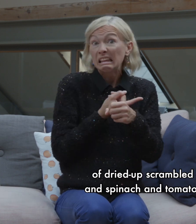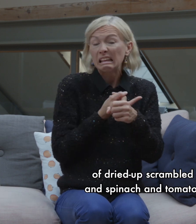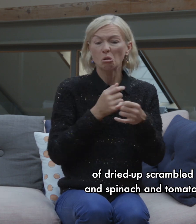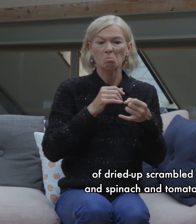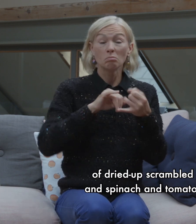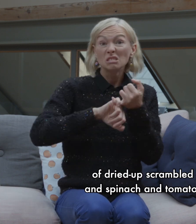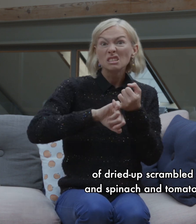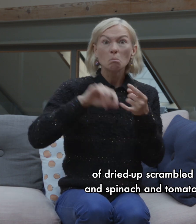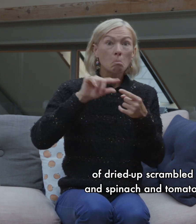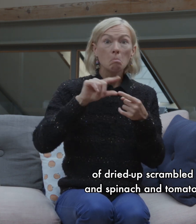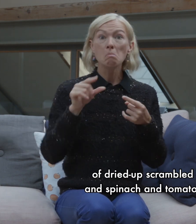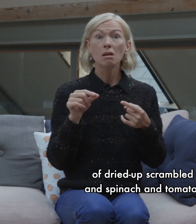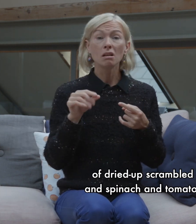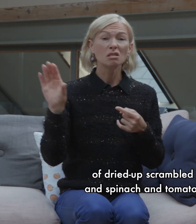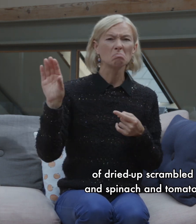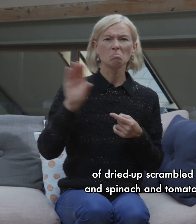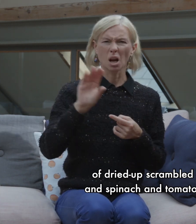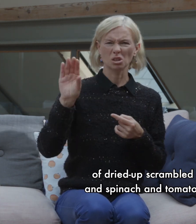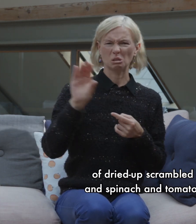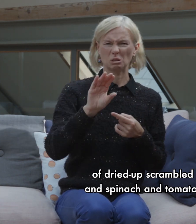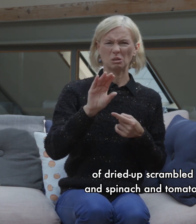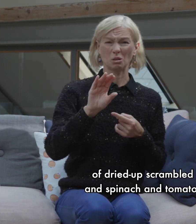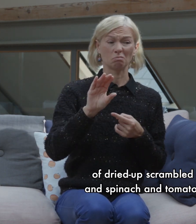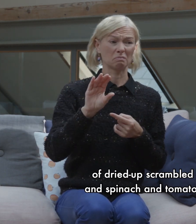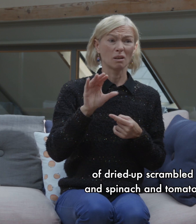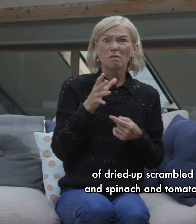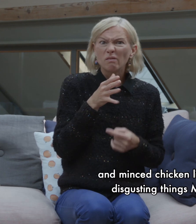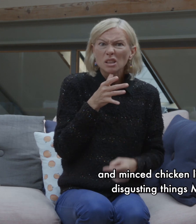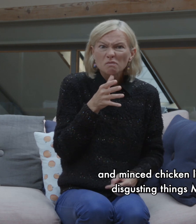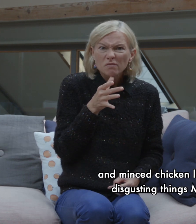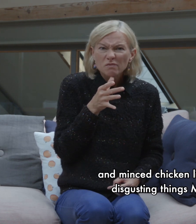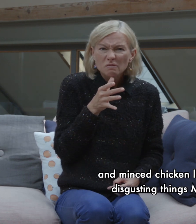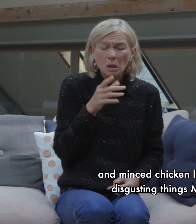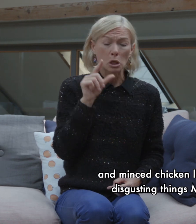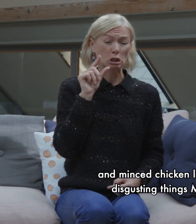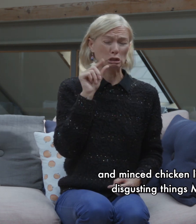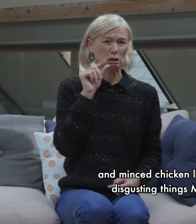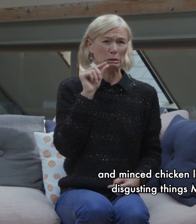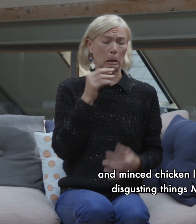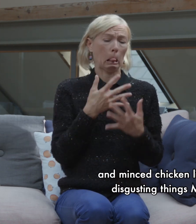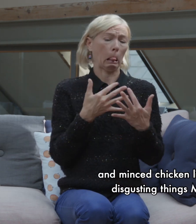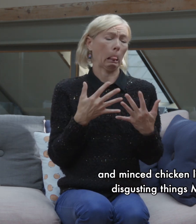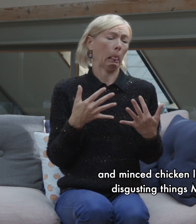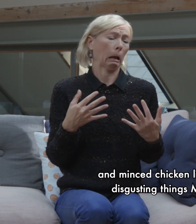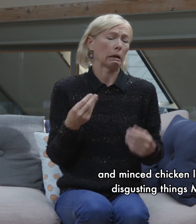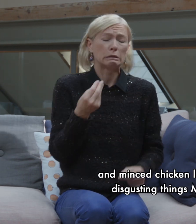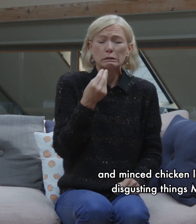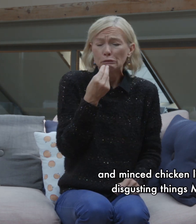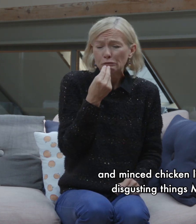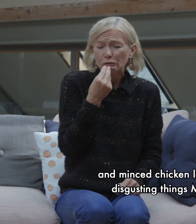to the hairs, and spinach and tomato ketchup and fish fingers and minced chicken livers and all the other disgusting things Mr. Twit liked